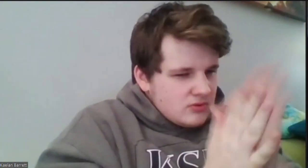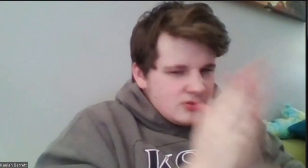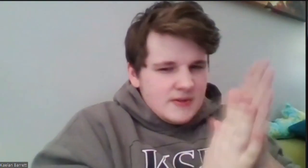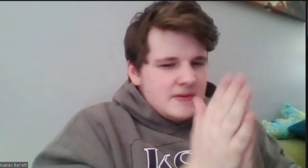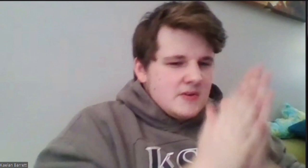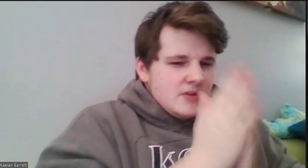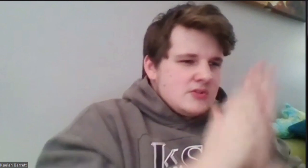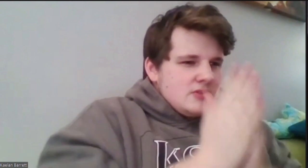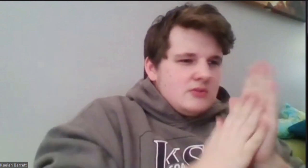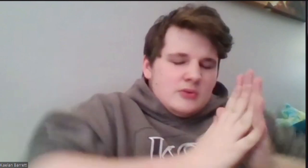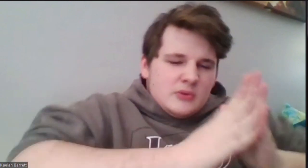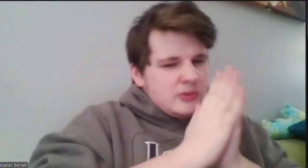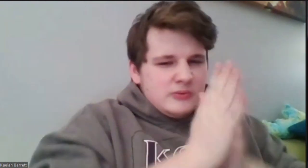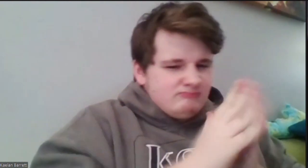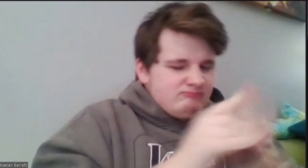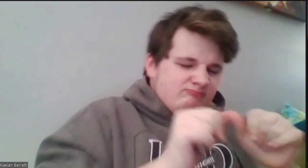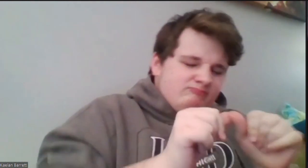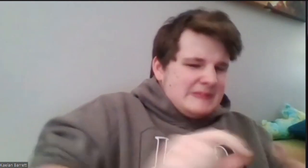are, lighting the lamps to keep warm.